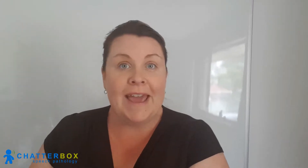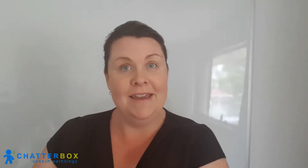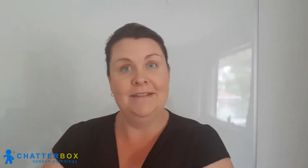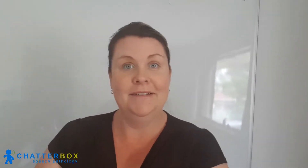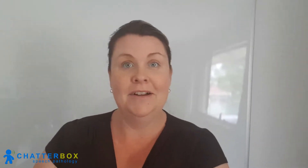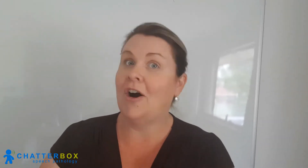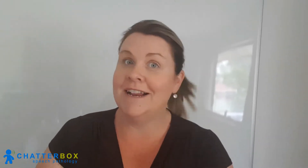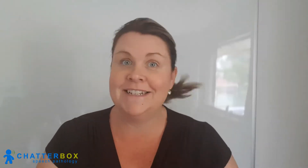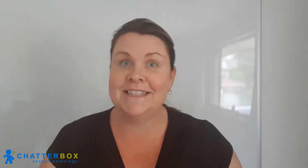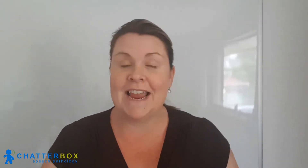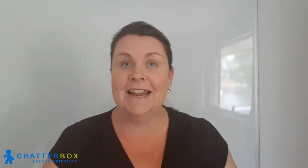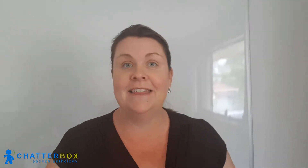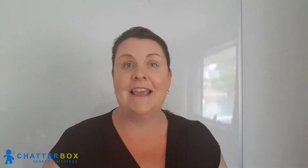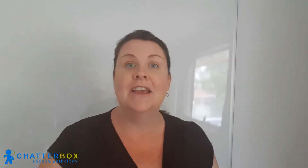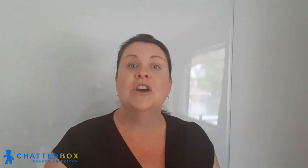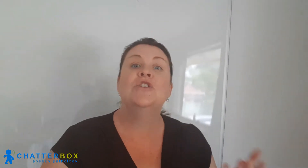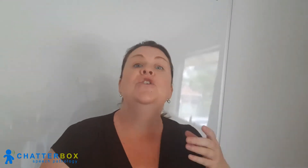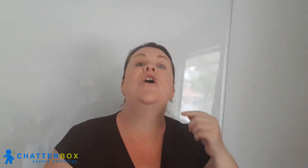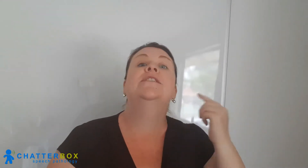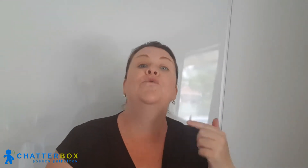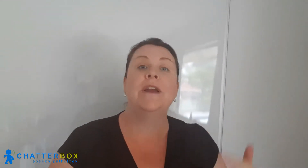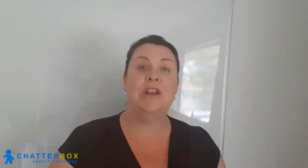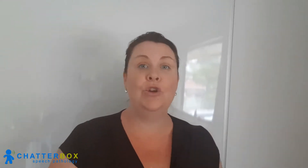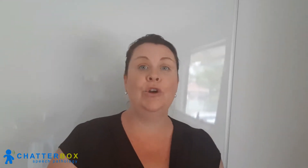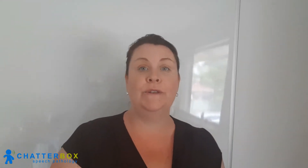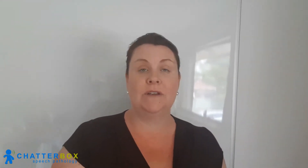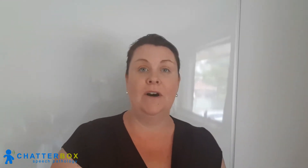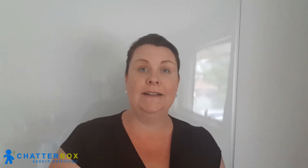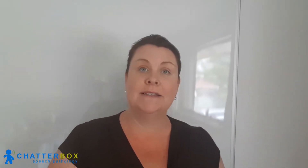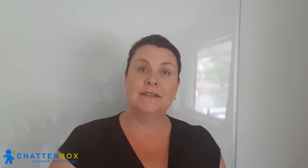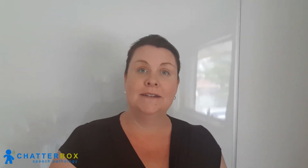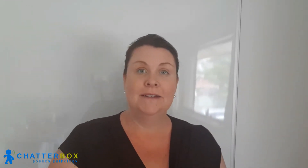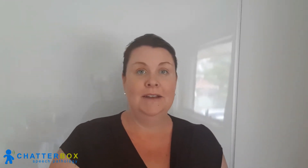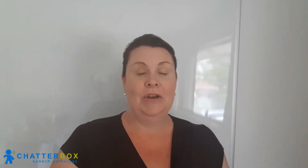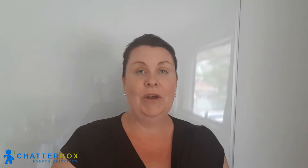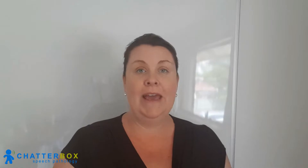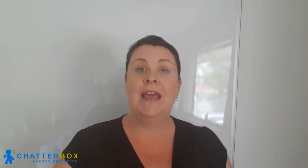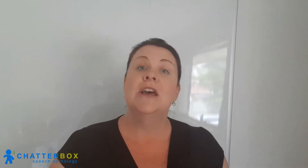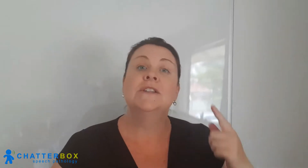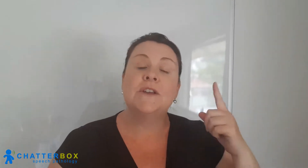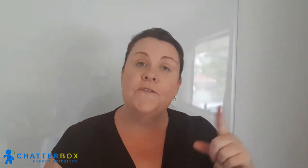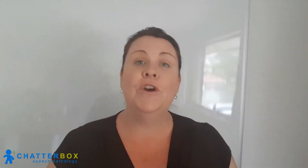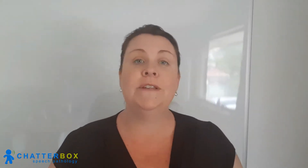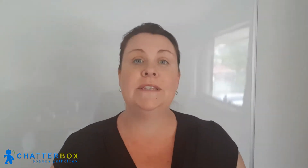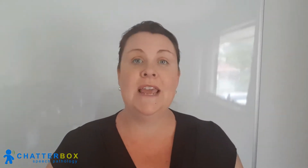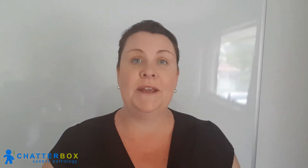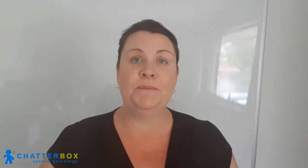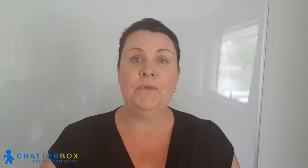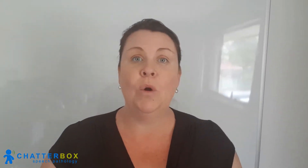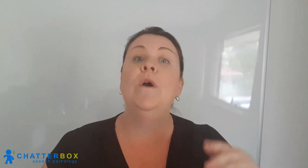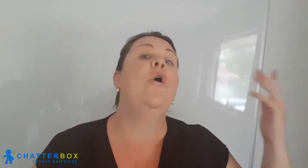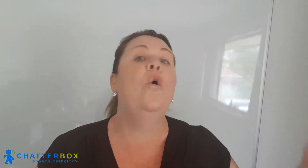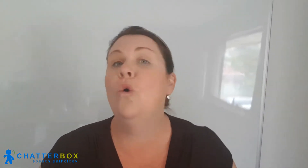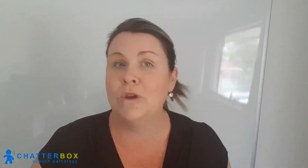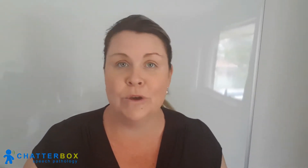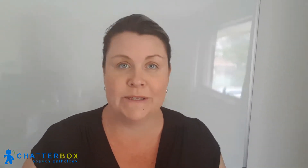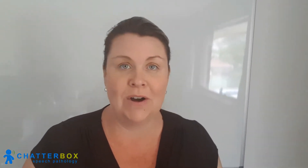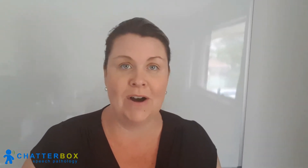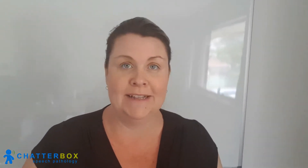Okay, I didn't say anything. You guys already knew those signs. Okay, so first thing, we all use signs